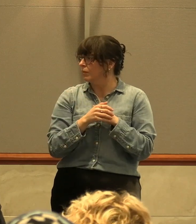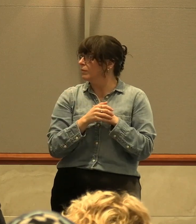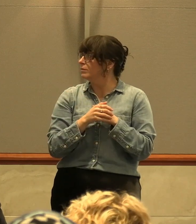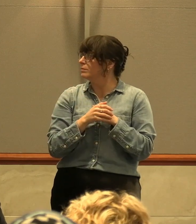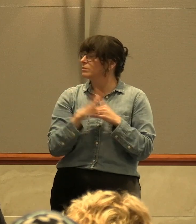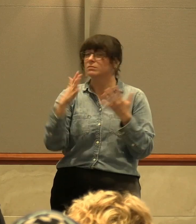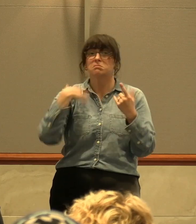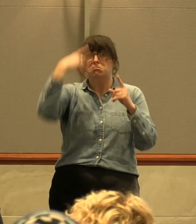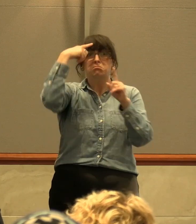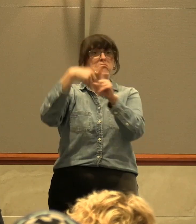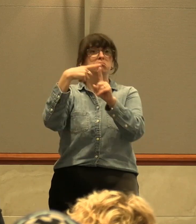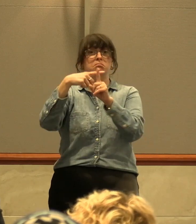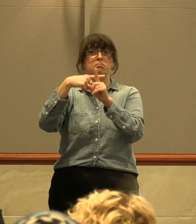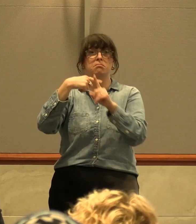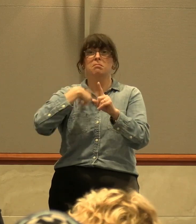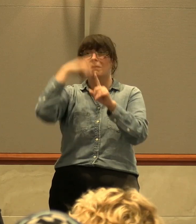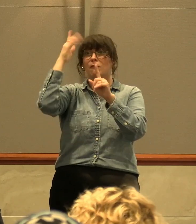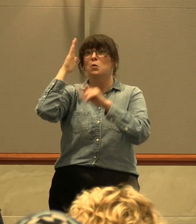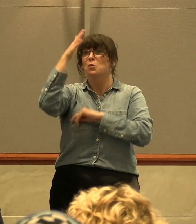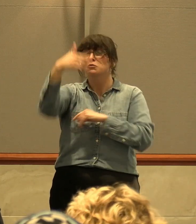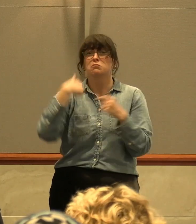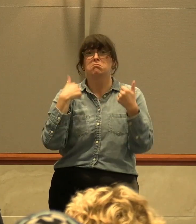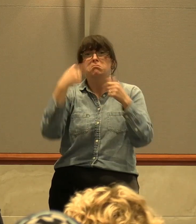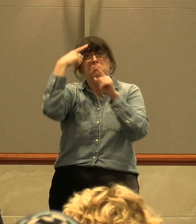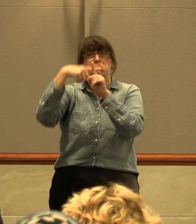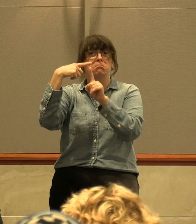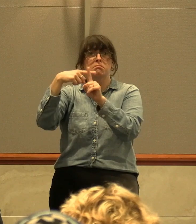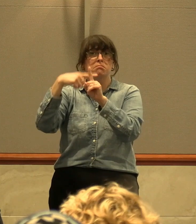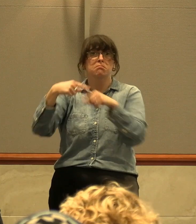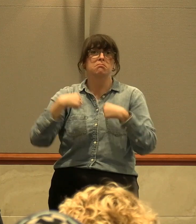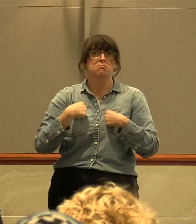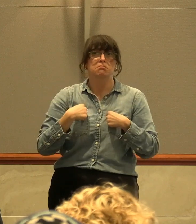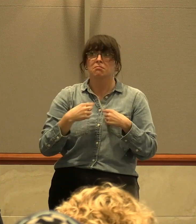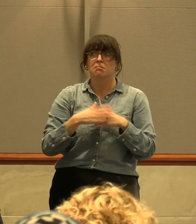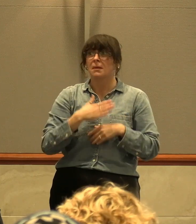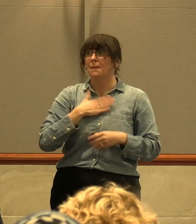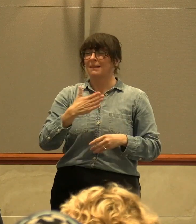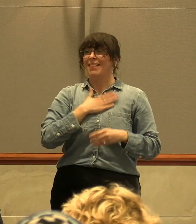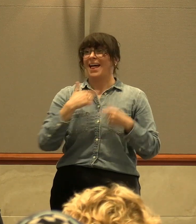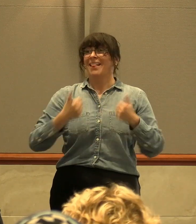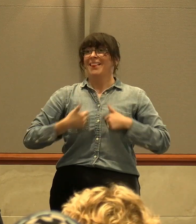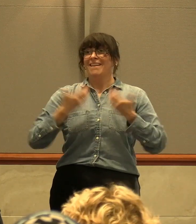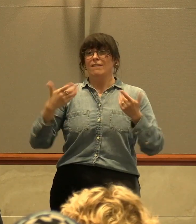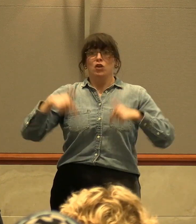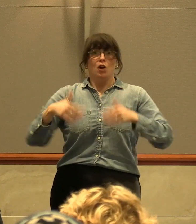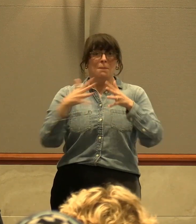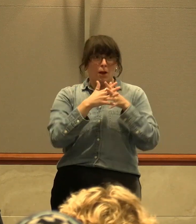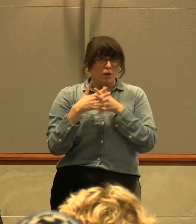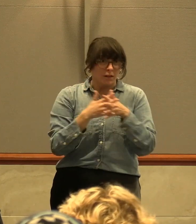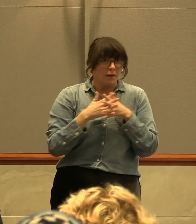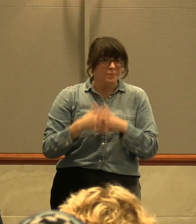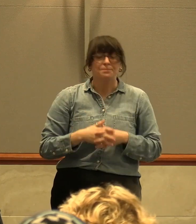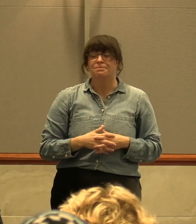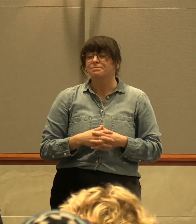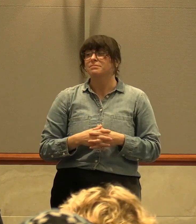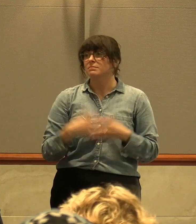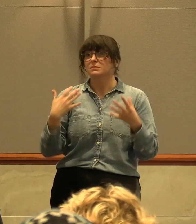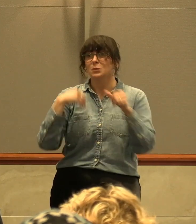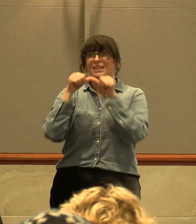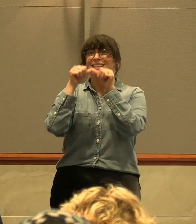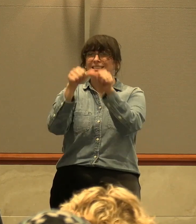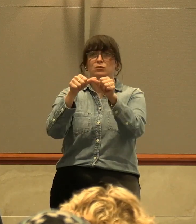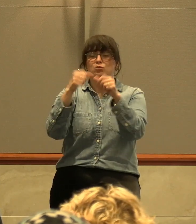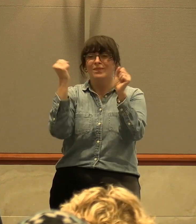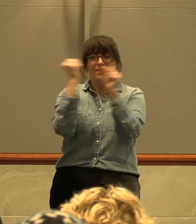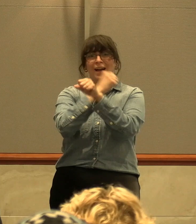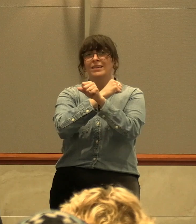I'm optimistic about our future. I'm glad that I live here in America, and I'm going to continue to